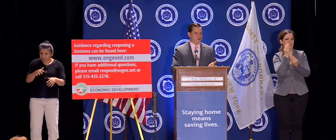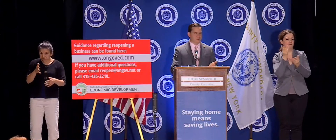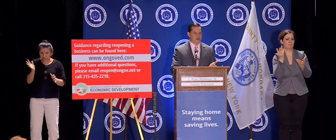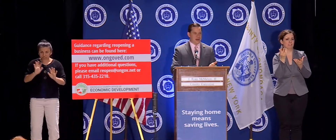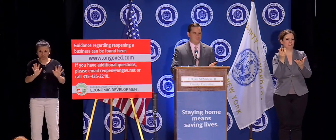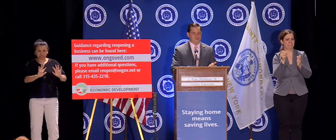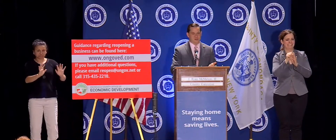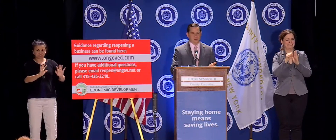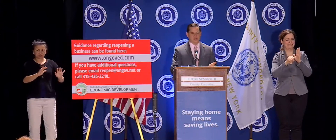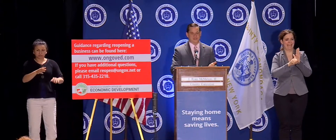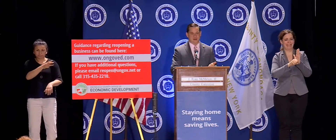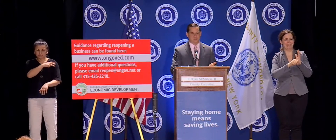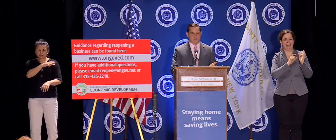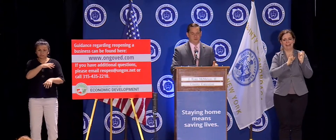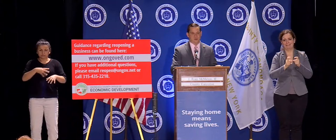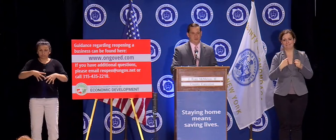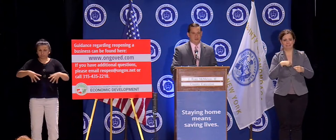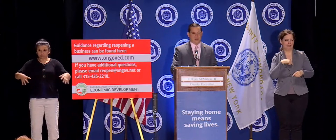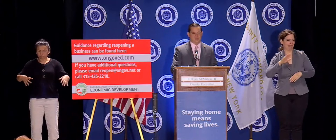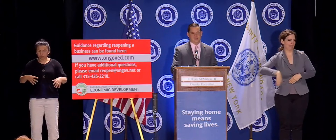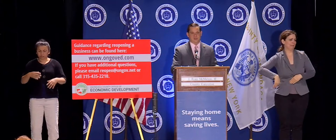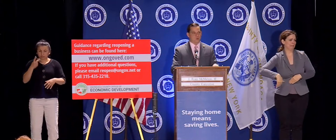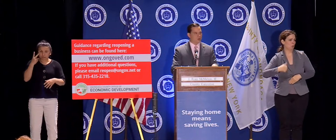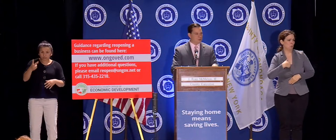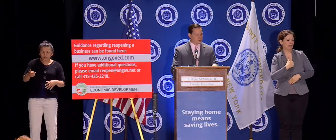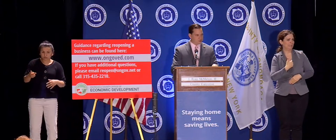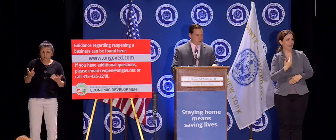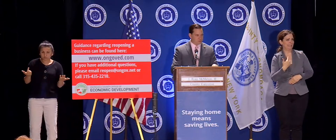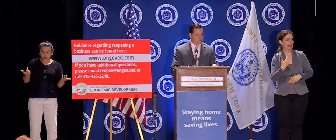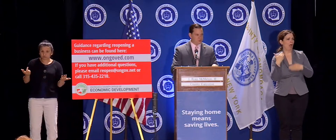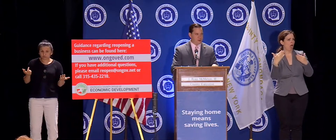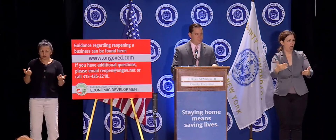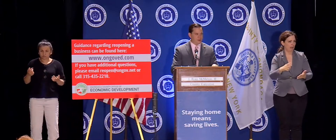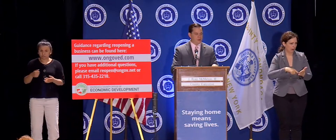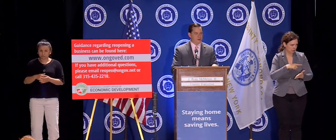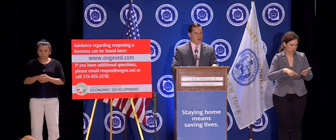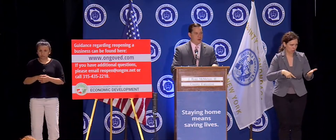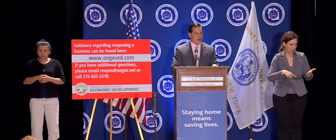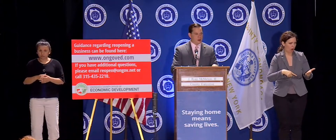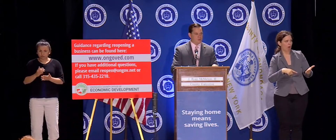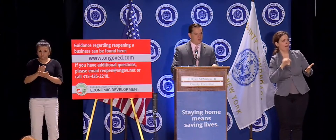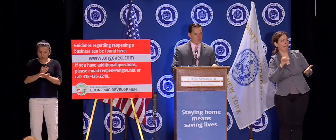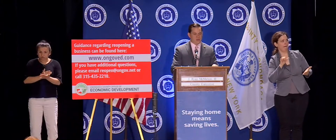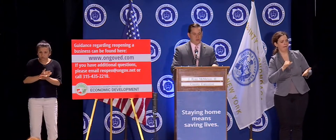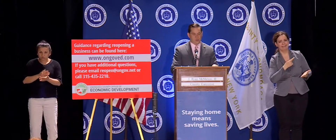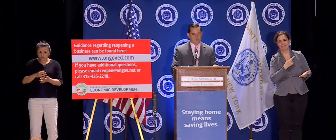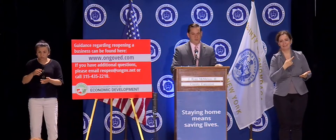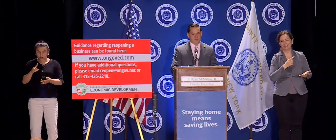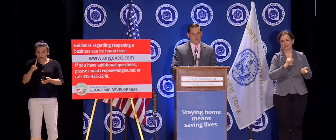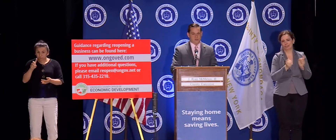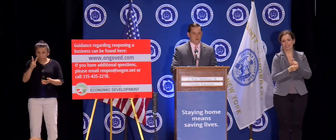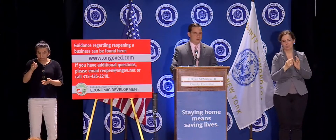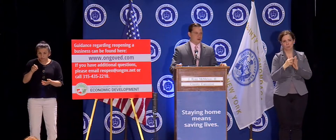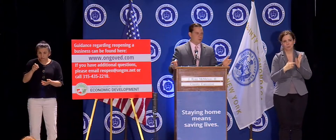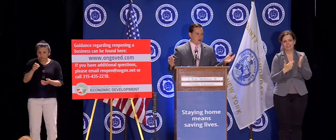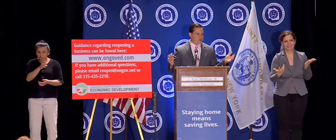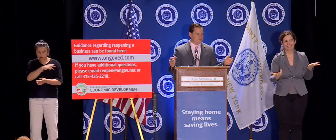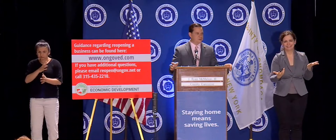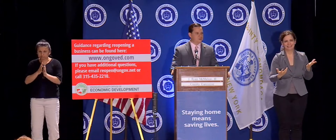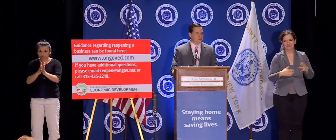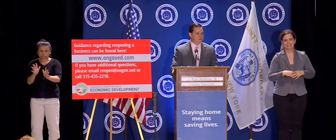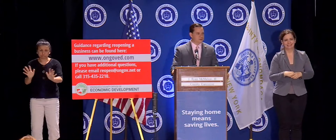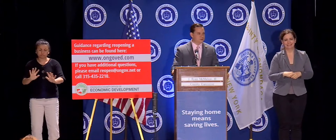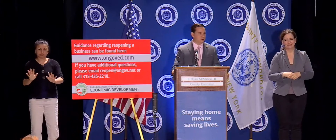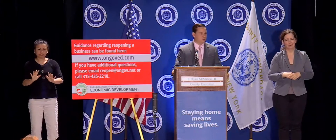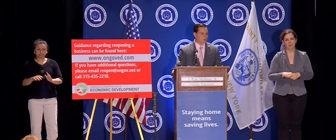yourself in. If you're going to have a ceremony to 10 people, and all of a sudden 20 people show up to remember our fallen heroes, you're going to what?